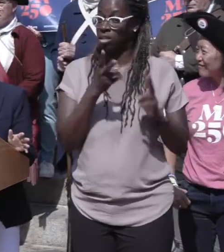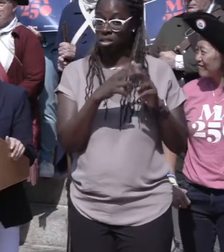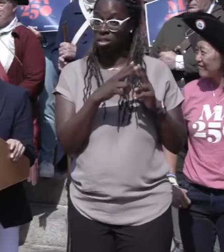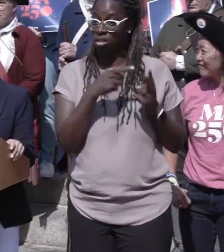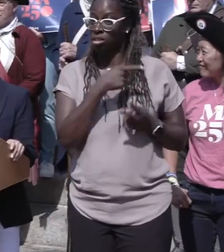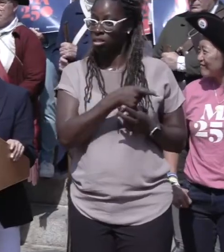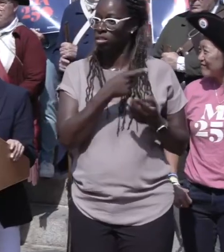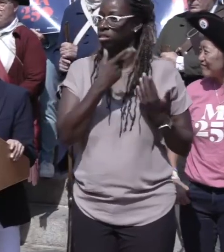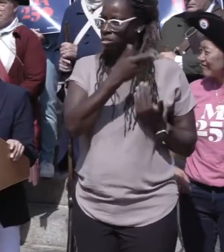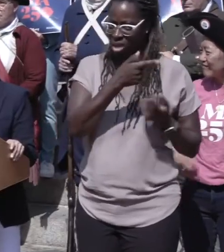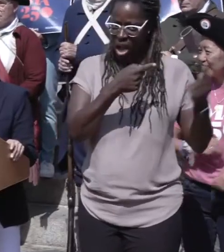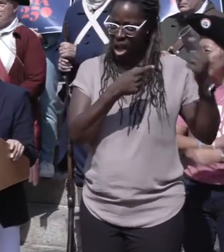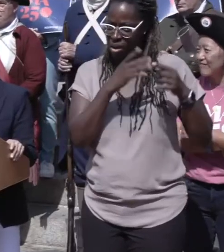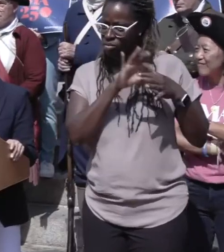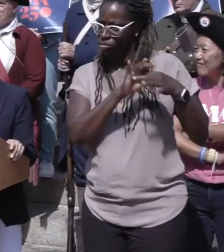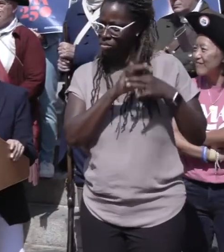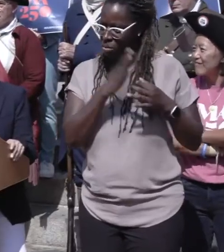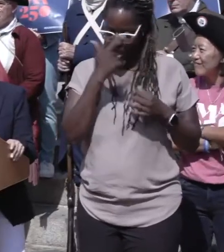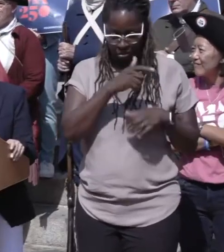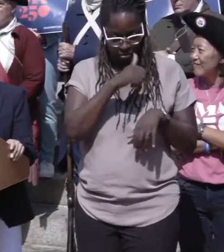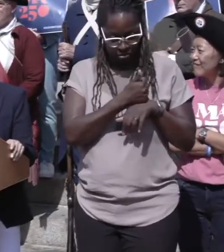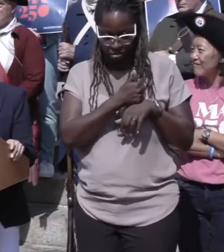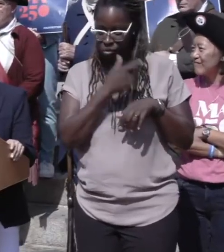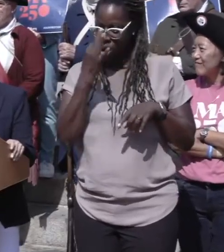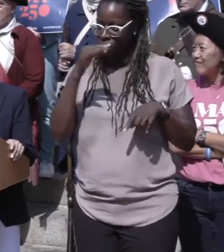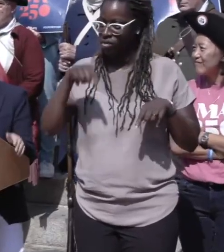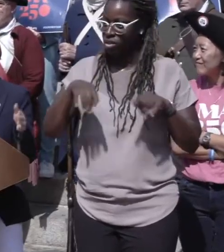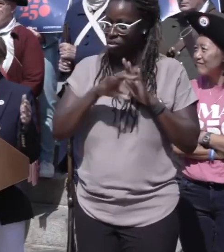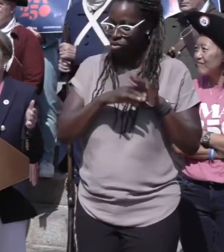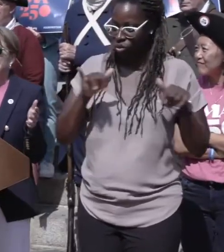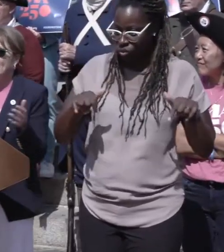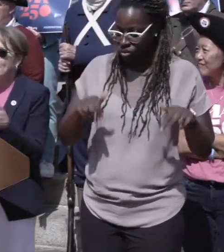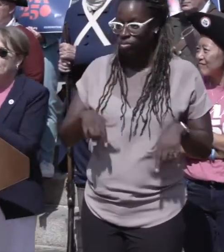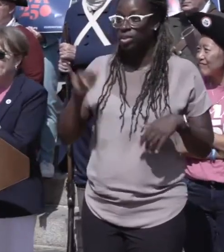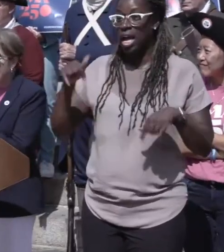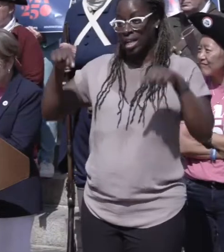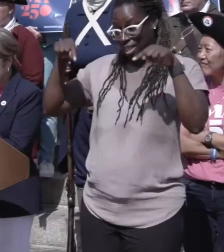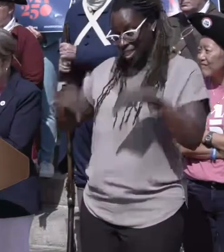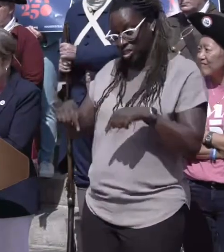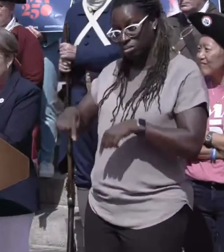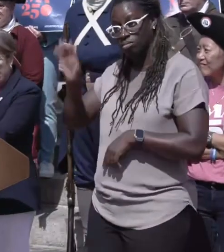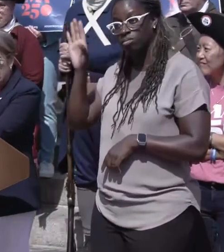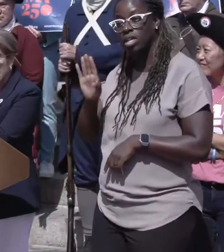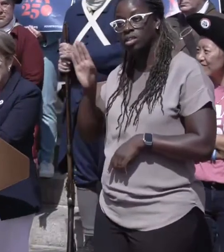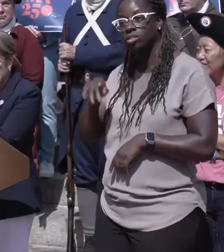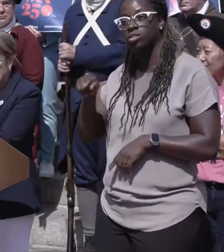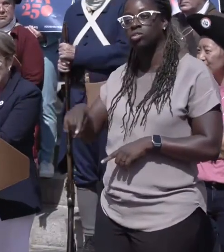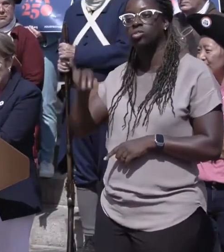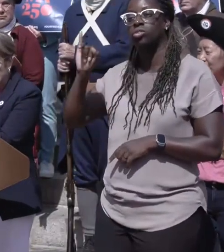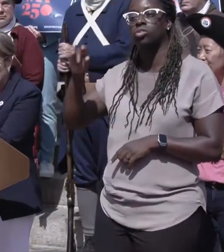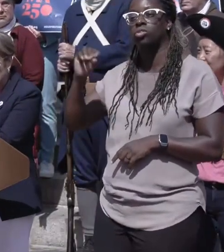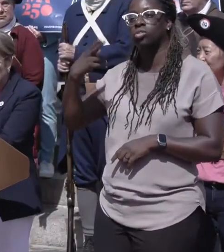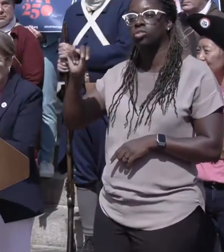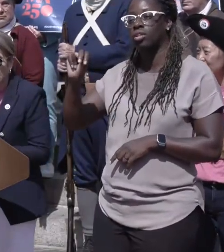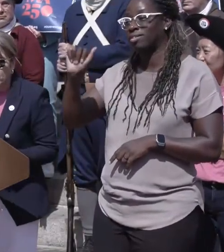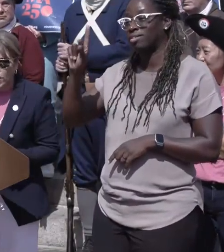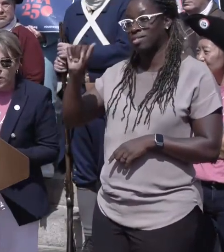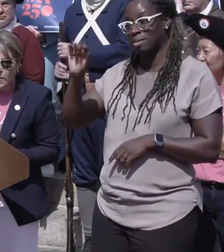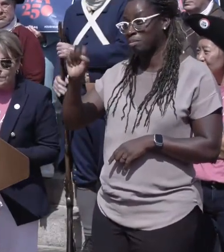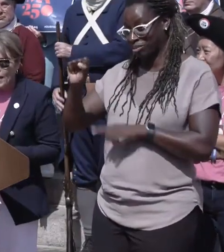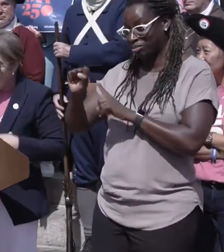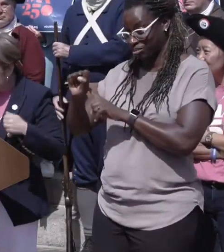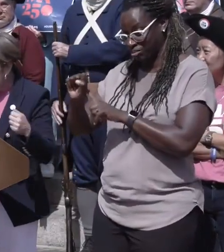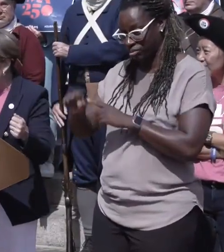Adams, you know, years ago, he wrote the Massachusetts Constitution, which became the model for the United States Constitution.